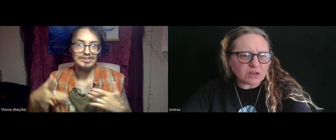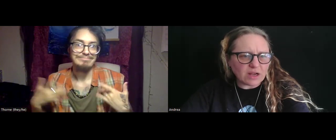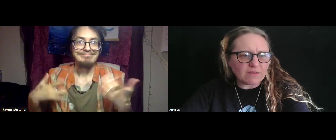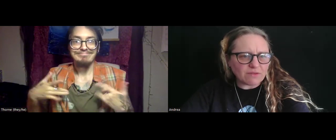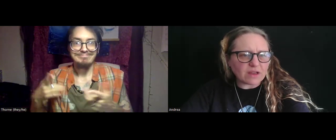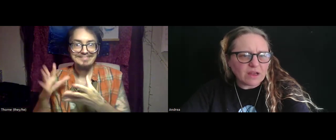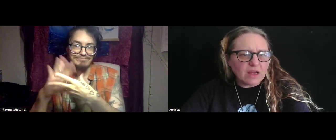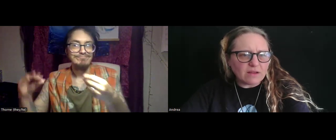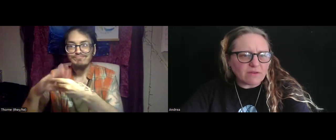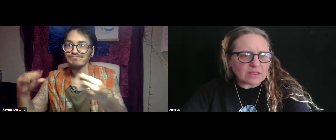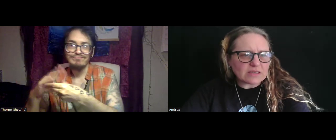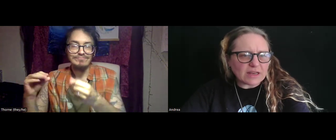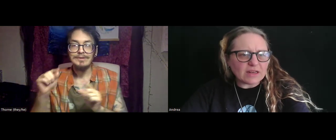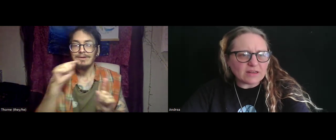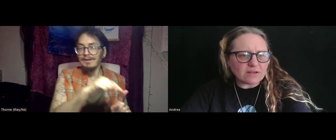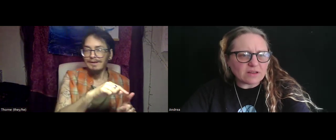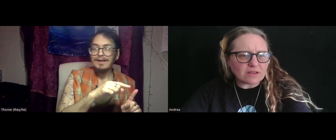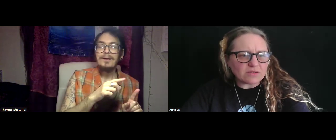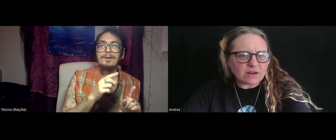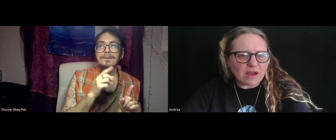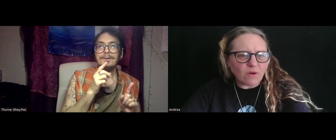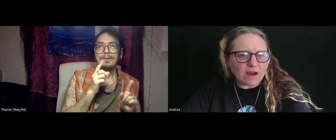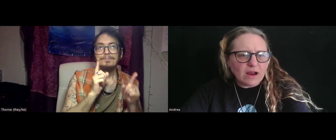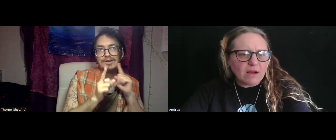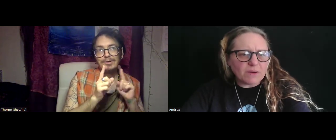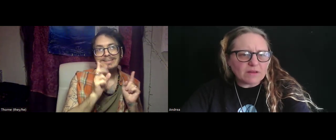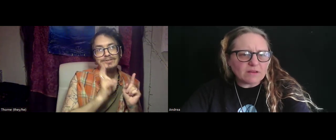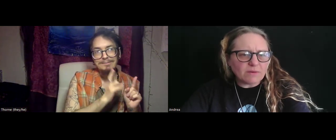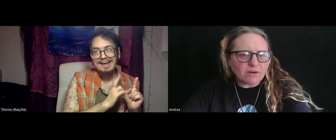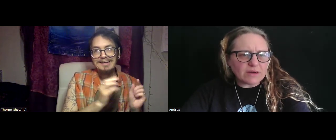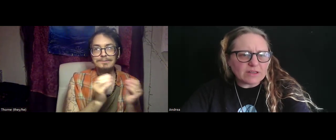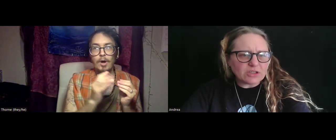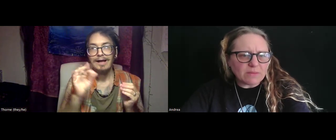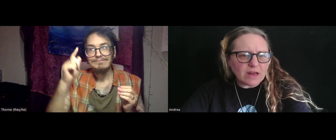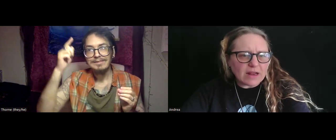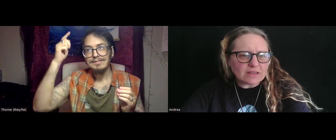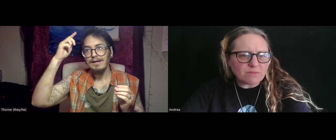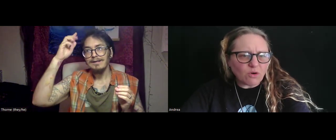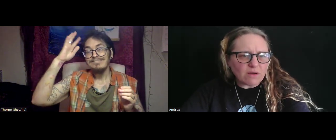kind of thing. They're very excited and they're telling a story in that way. But the Mercury in Gemini is more of